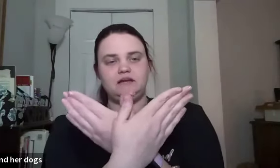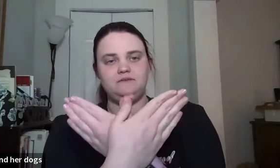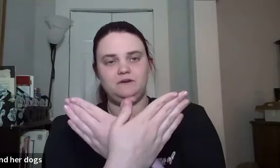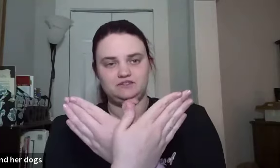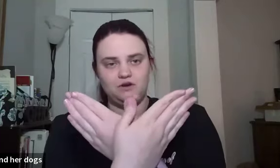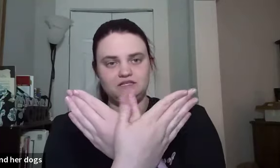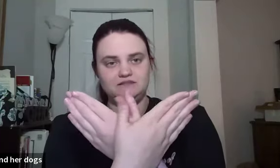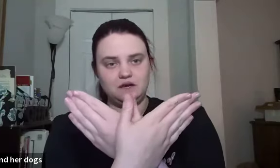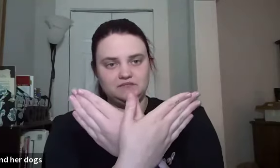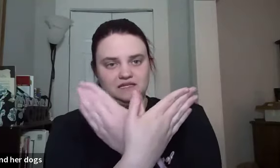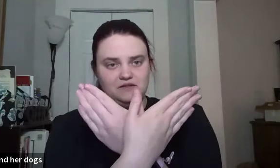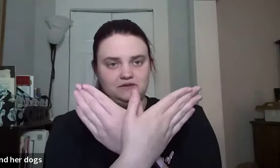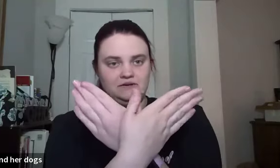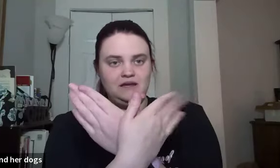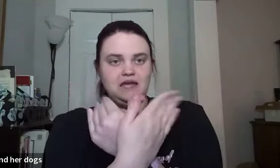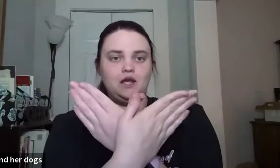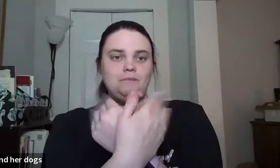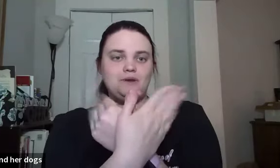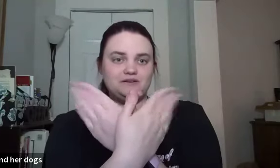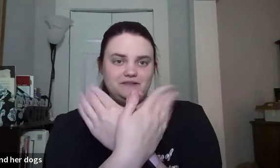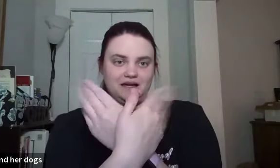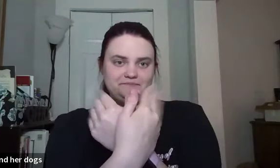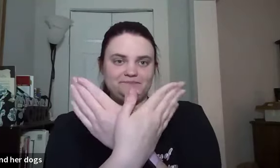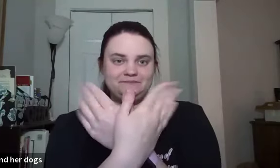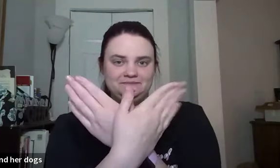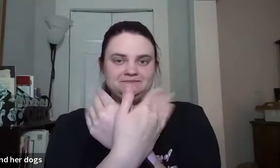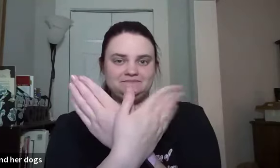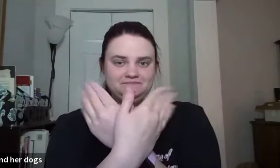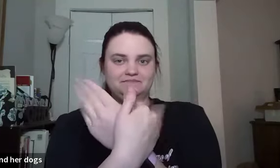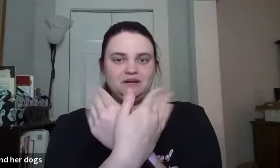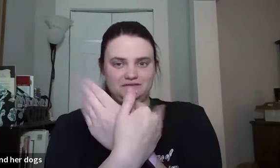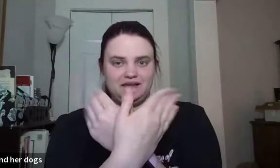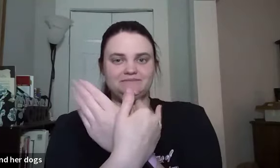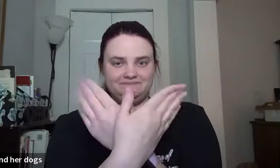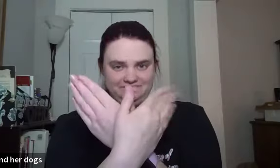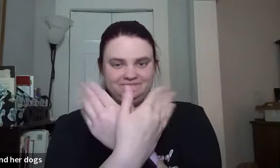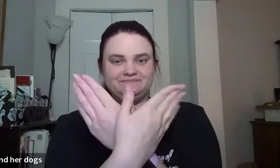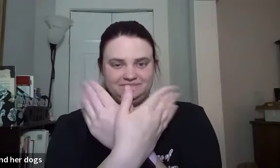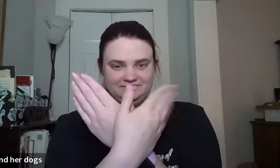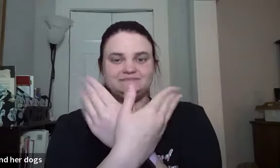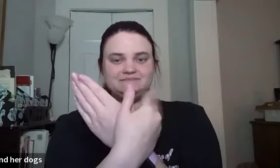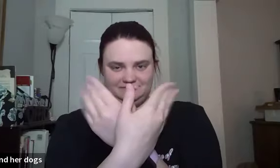have your hands crossed, thumbs together, and go butterfly. Butterfly.